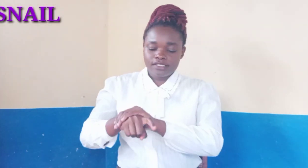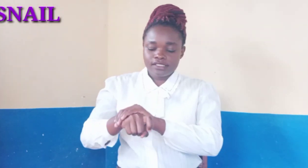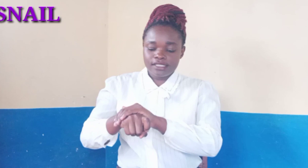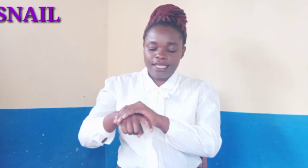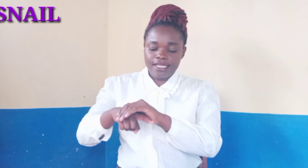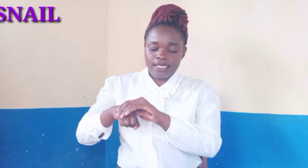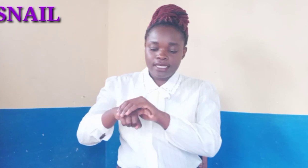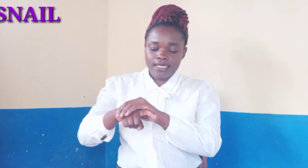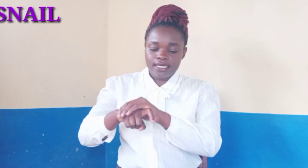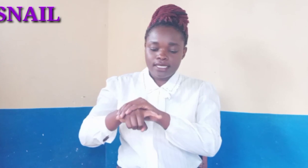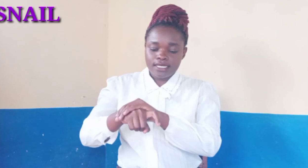Snail,